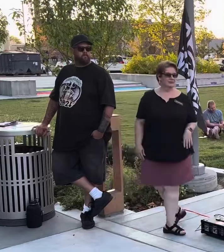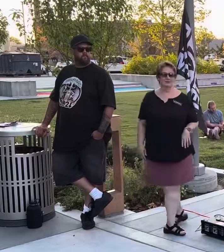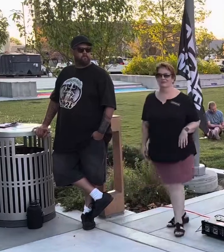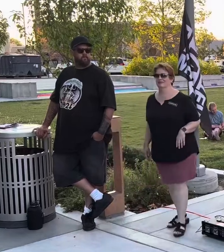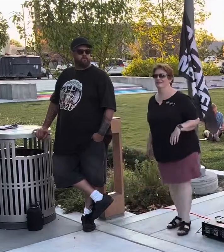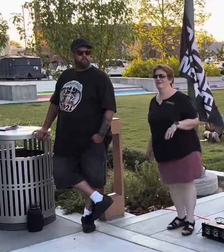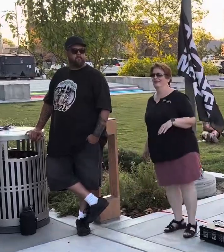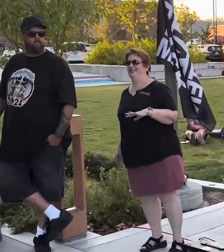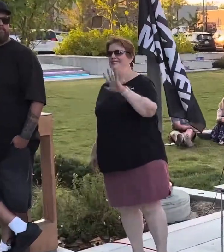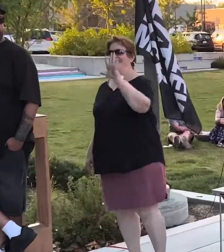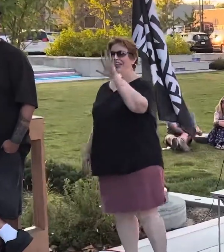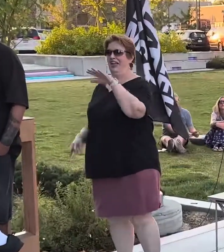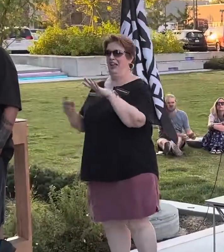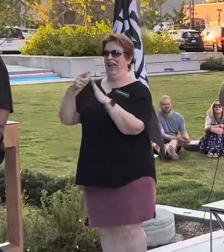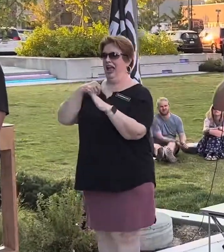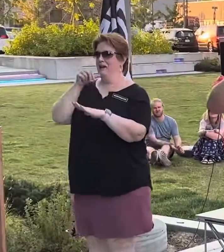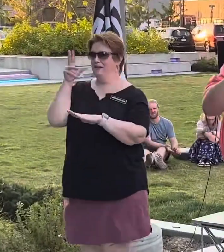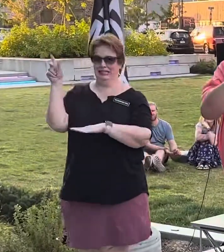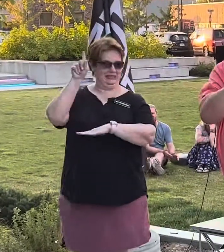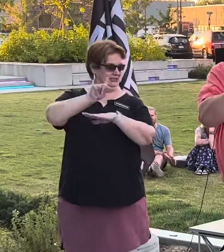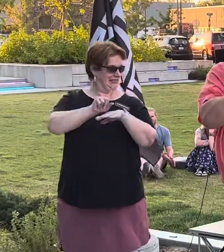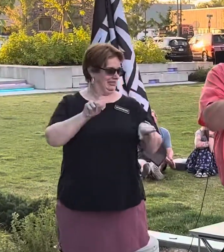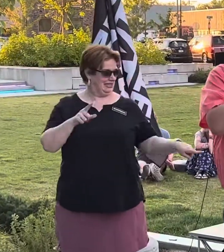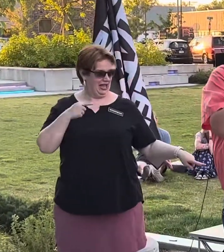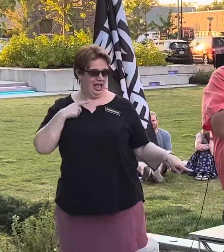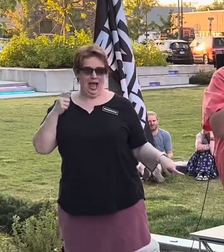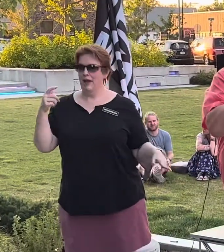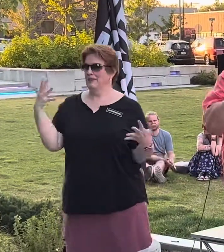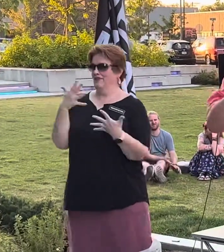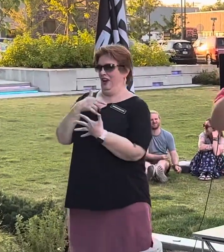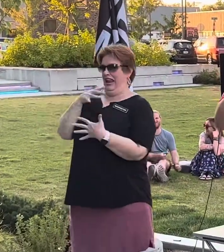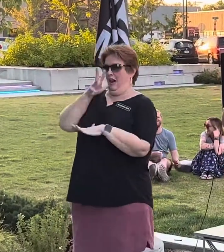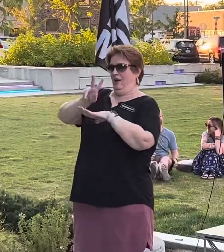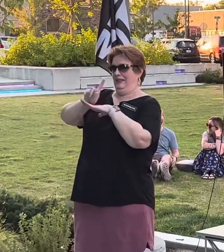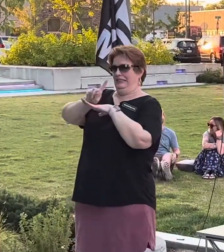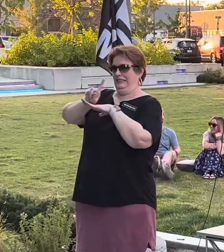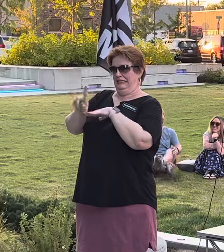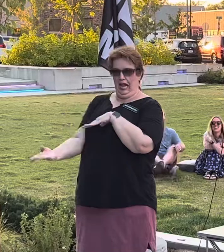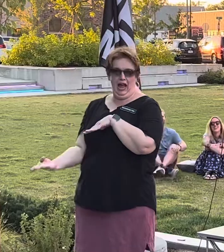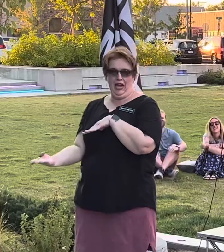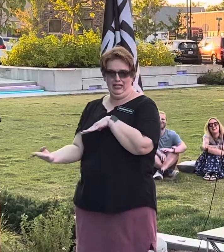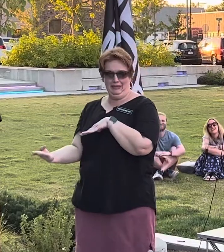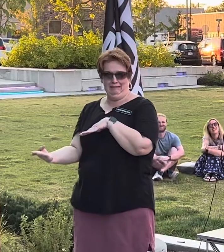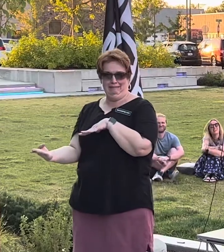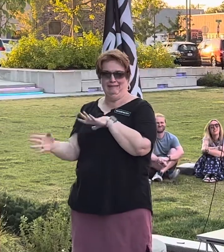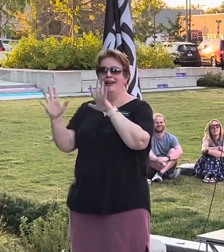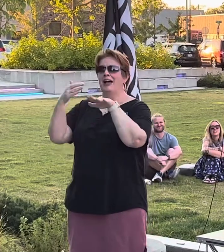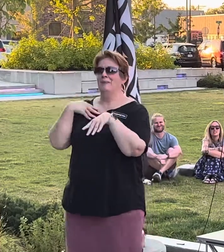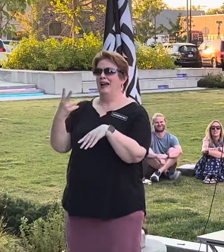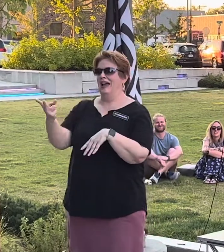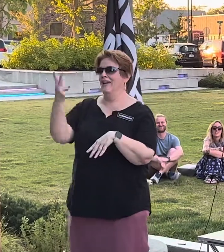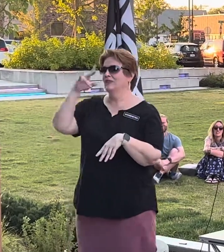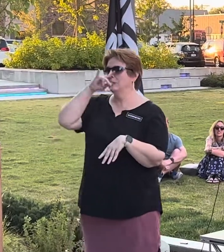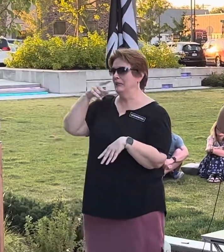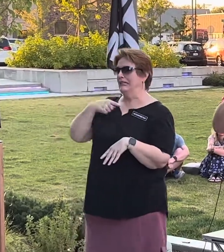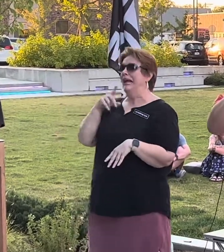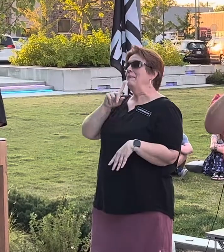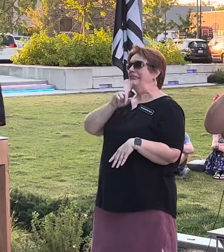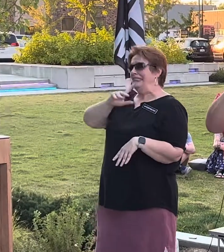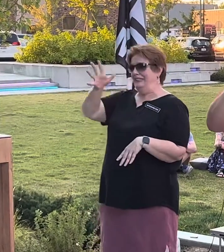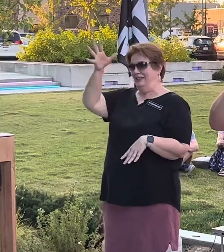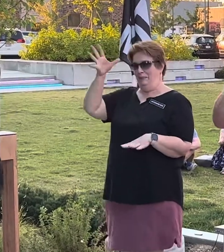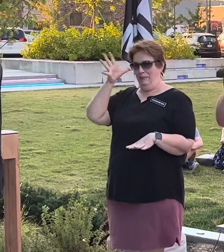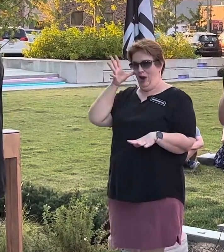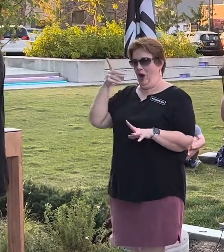All right, I'm not going to get up on the stage because I'm a little afraid that I might die. And I do have 2 kids and I'm a single parent, so